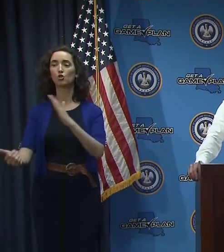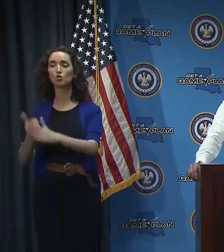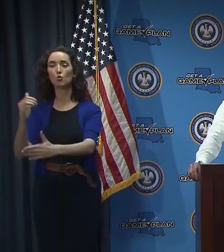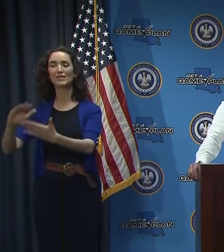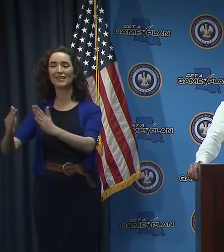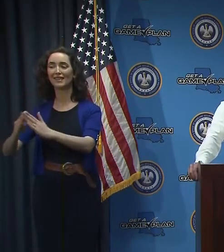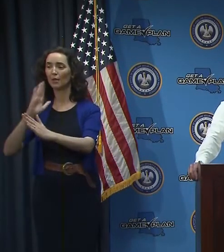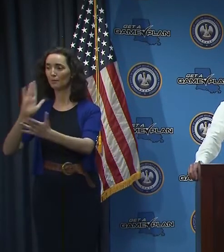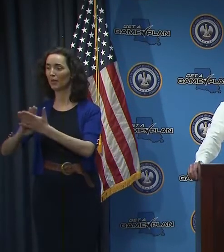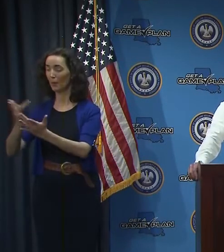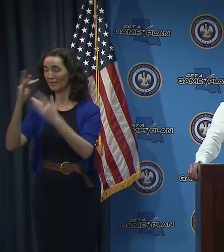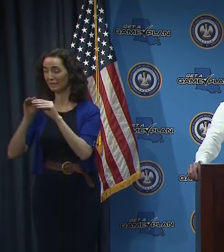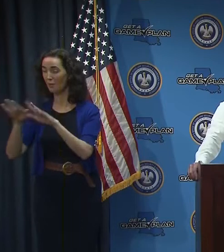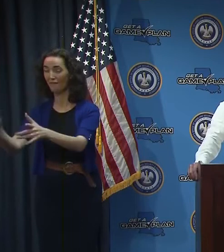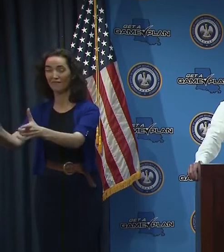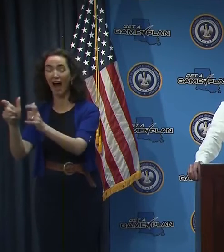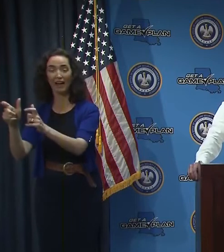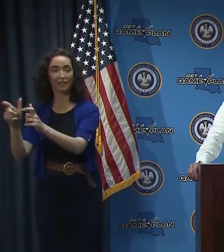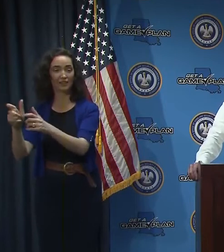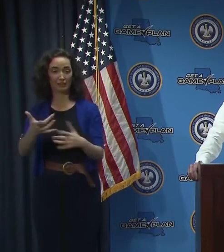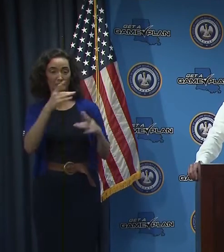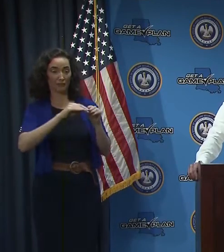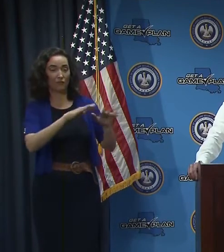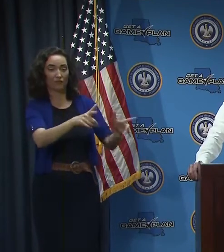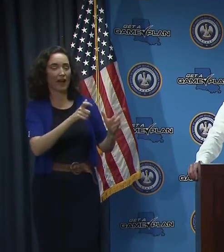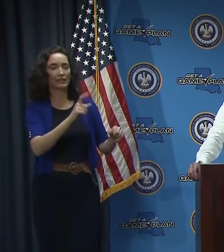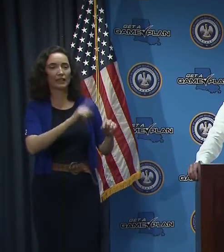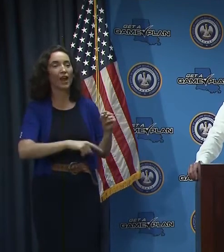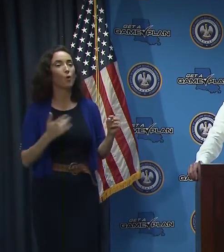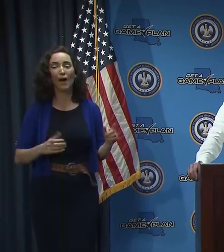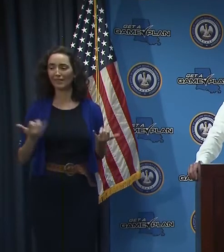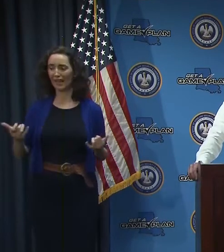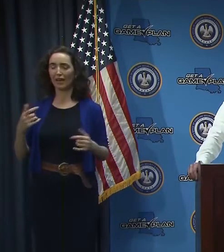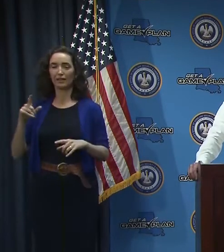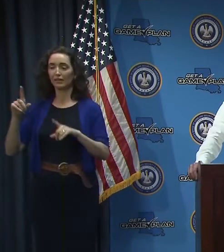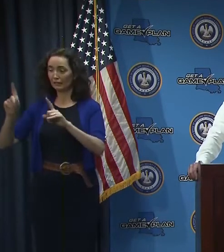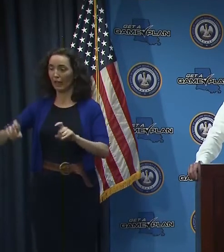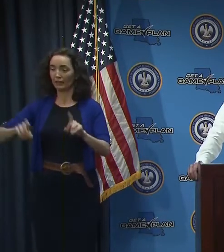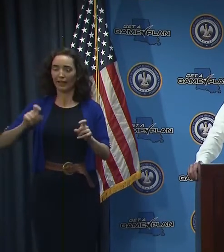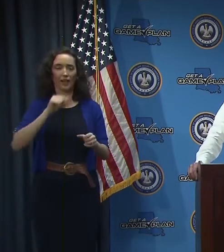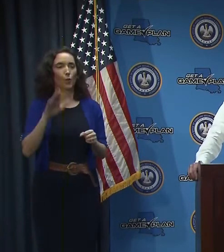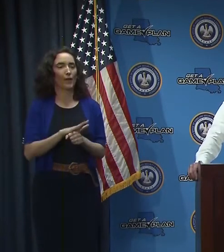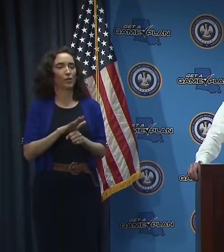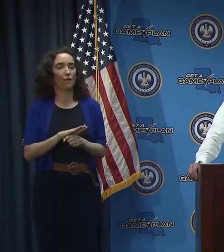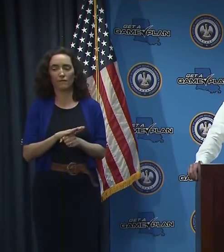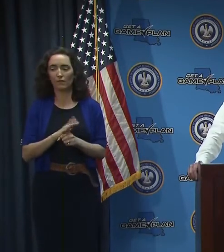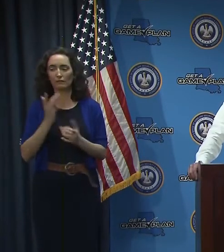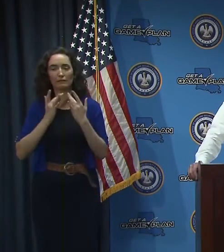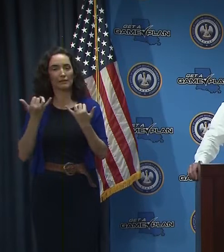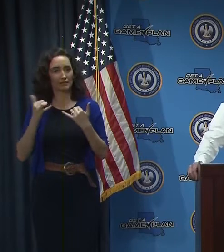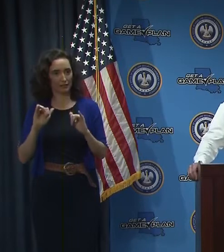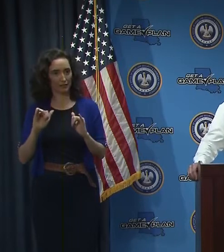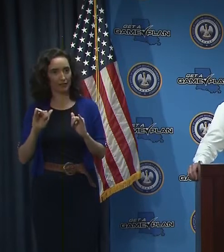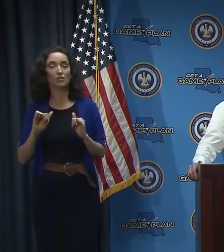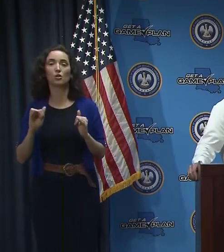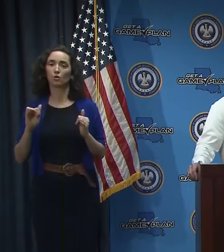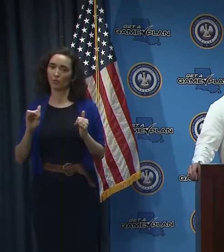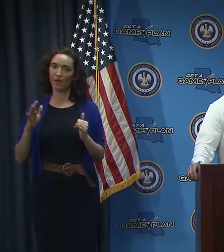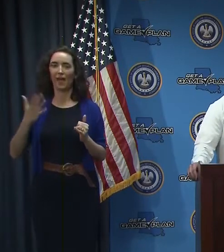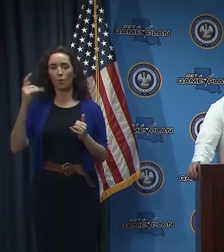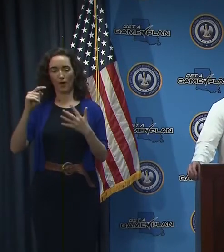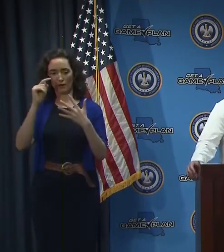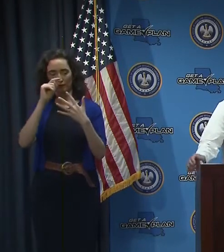the ability to adequately test those that we already have until we can ramp up that capacity. And so that's why these criteria